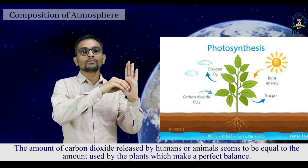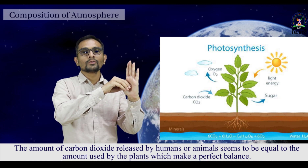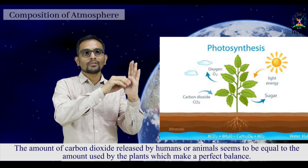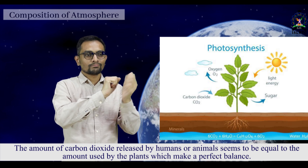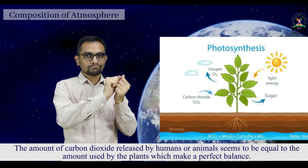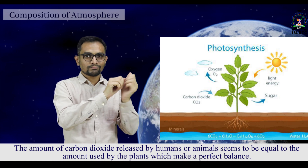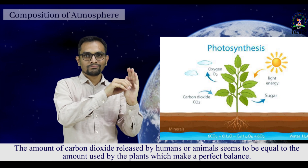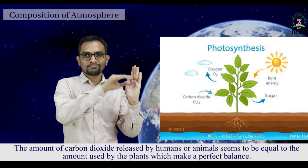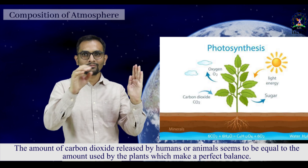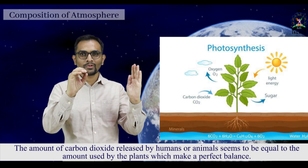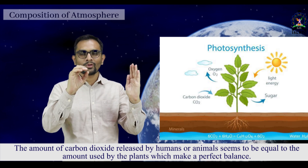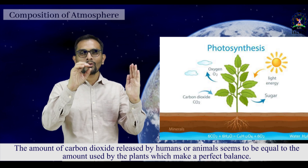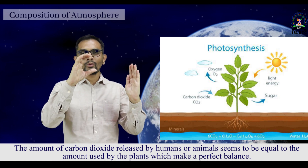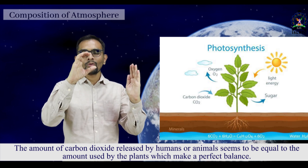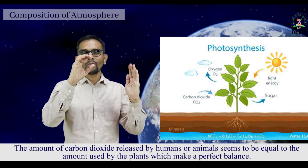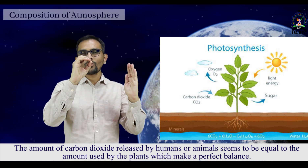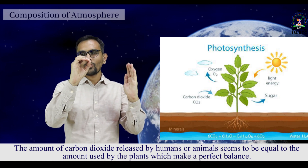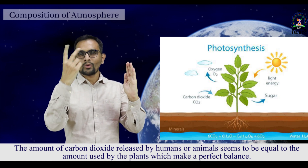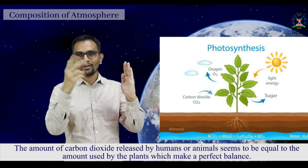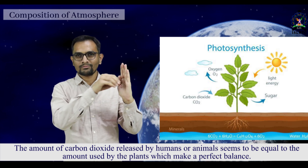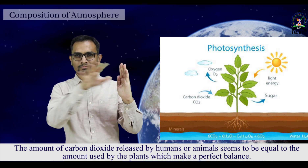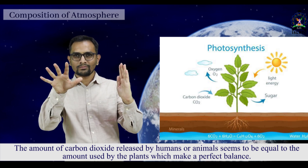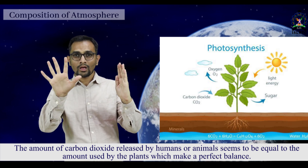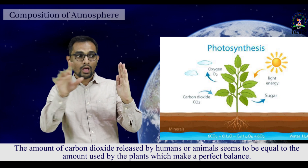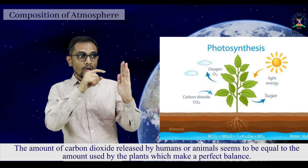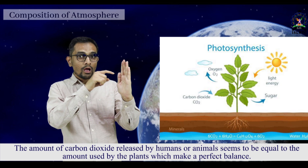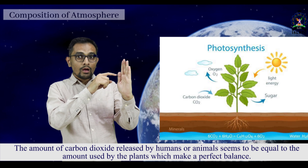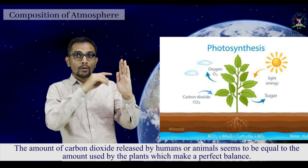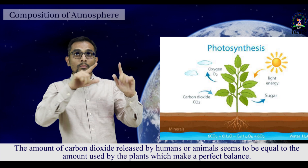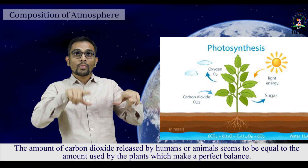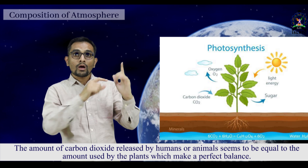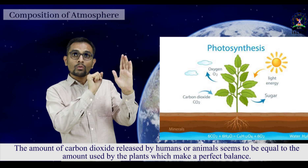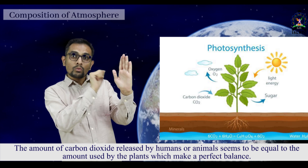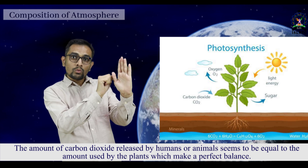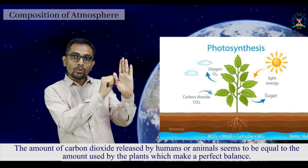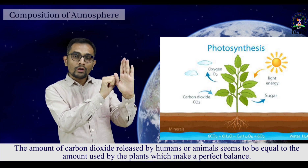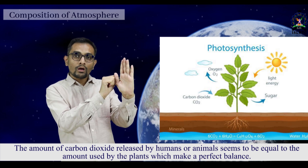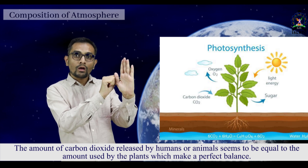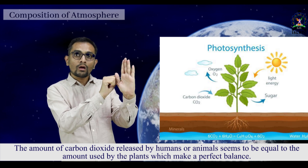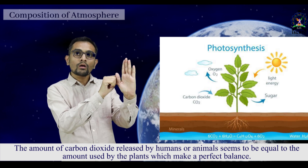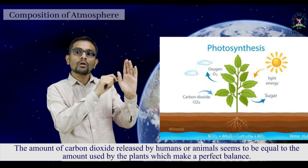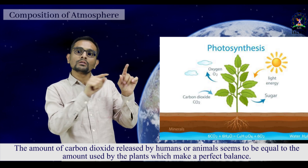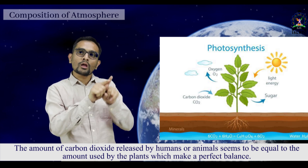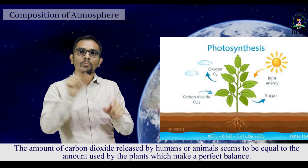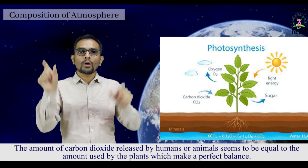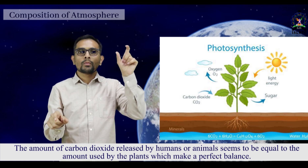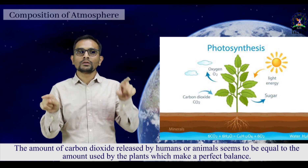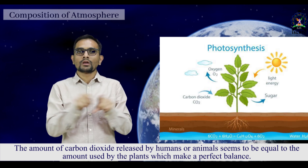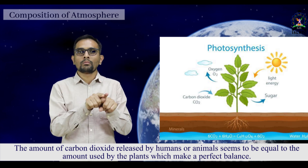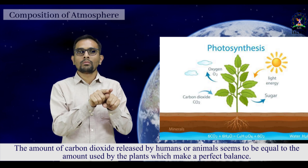The amount of carbon dioxide released by humans or animals seem to be equal to the amount used